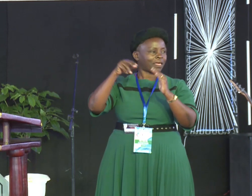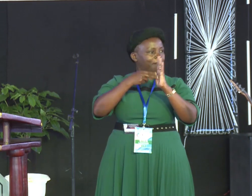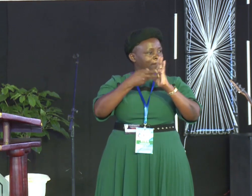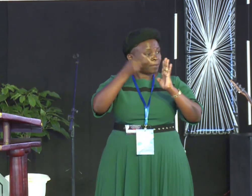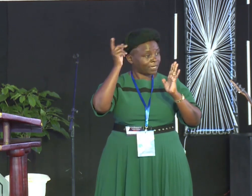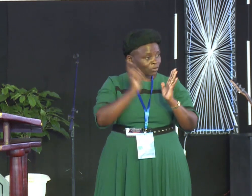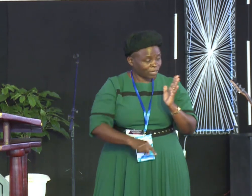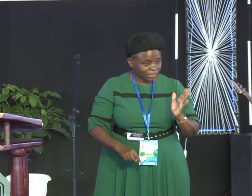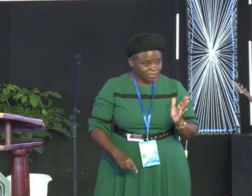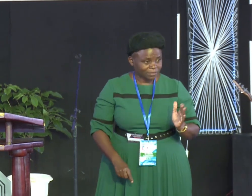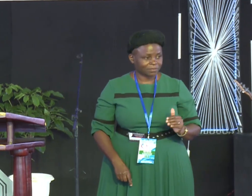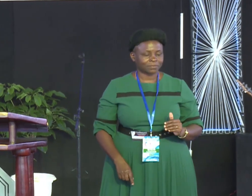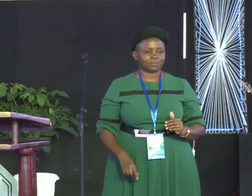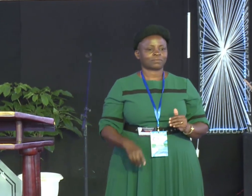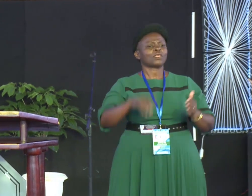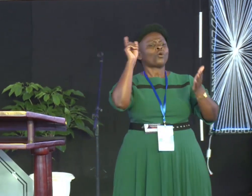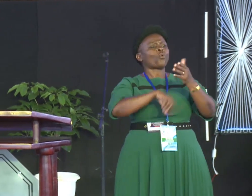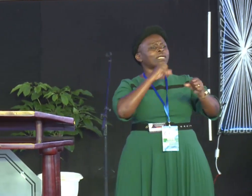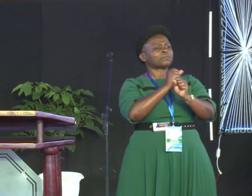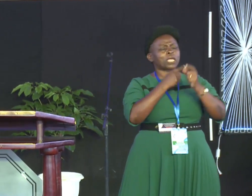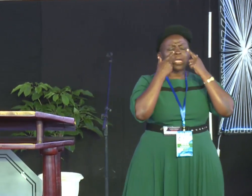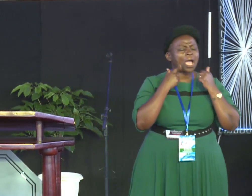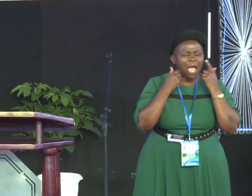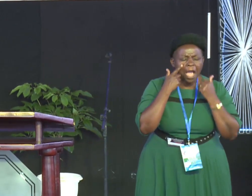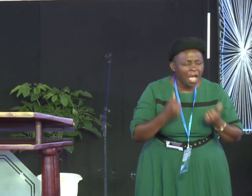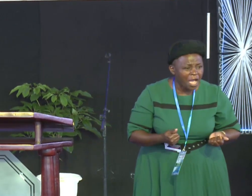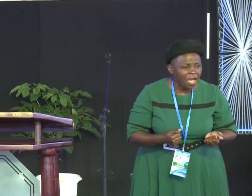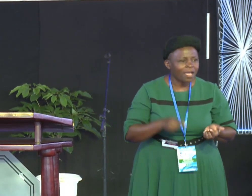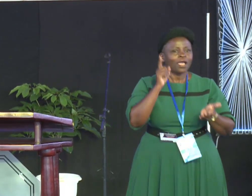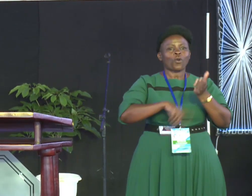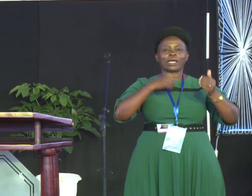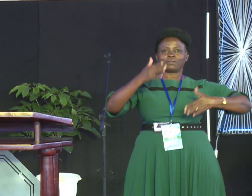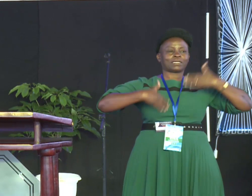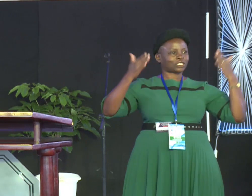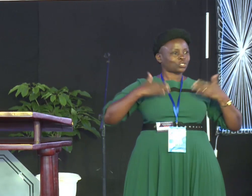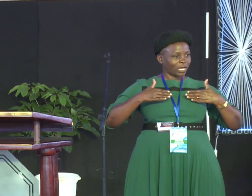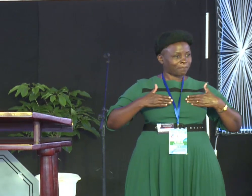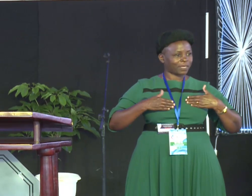Ekitegeeza ebigukaabya n'ebigusanyusa biva mu nsi ya mwoyo.